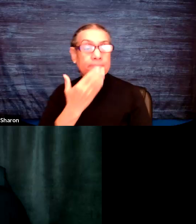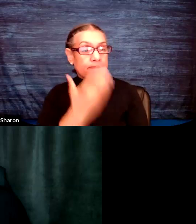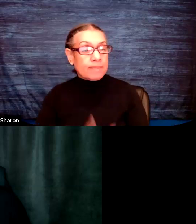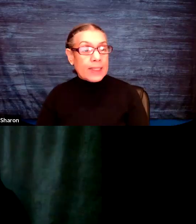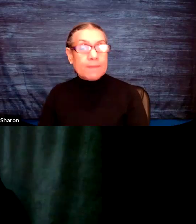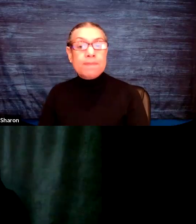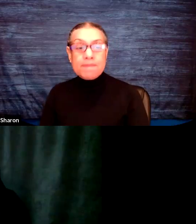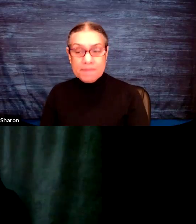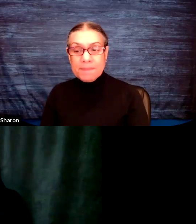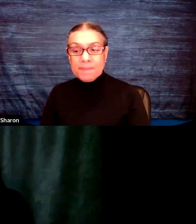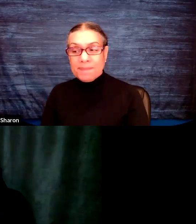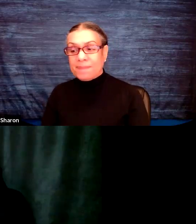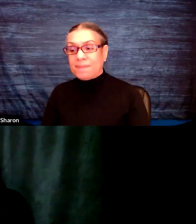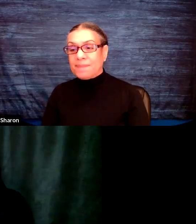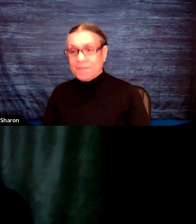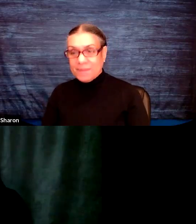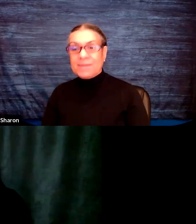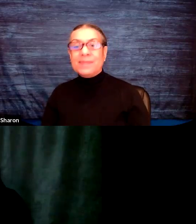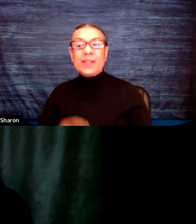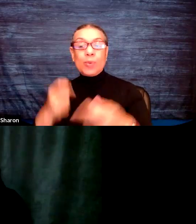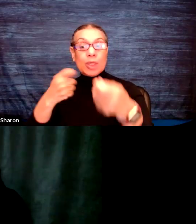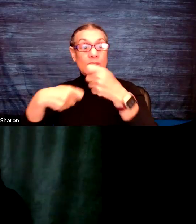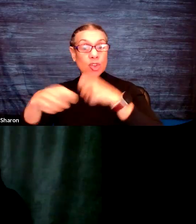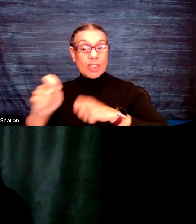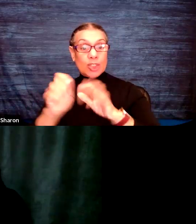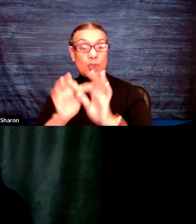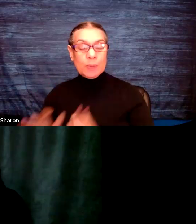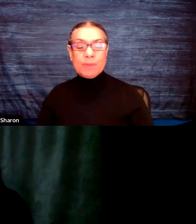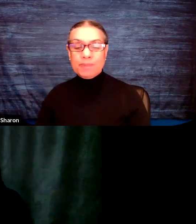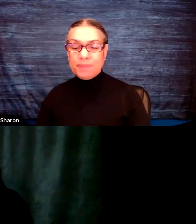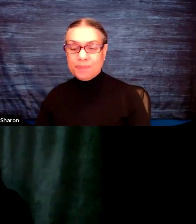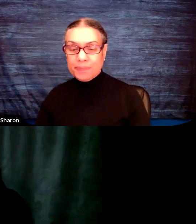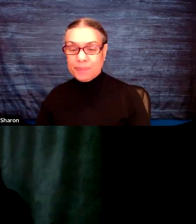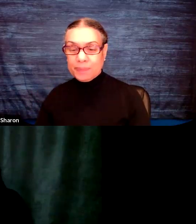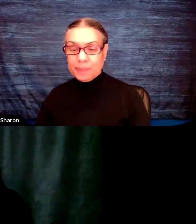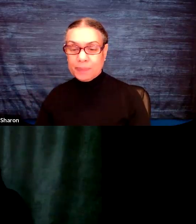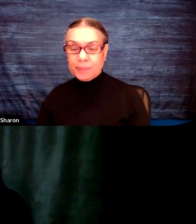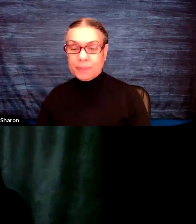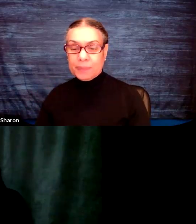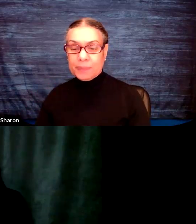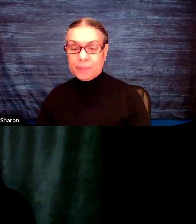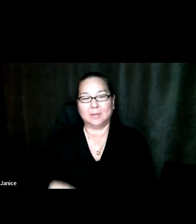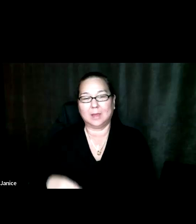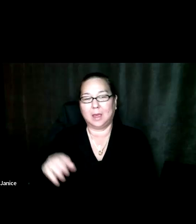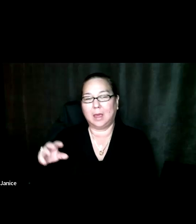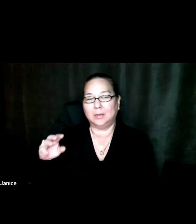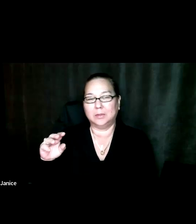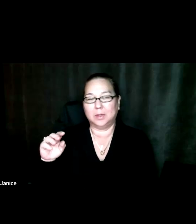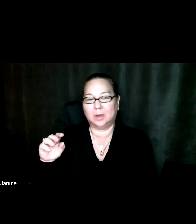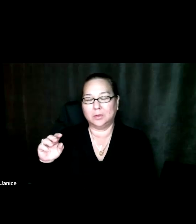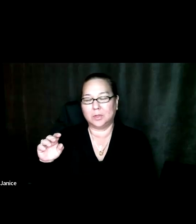you. Thank you, Madam Chair. Thank you. He escuchado por familias que ha